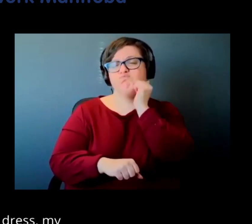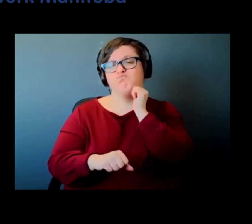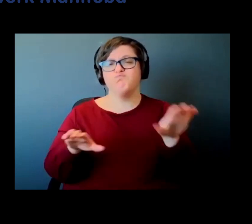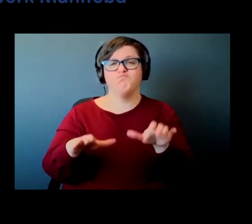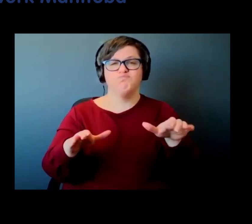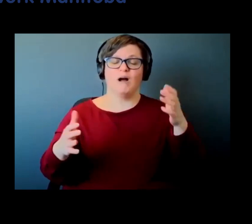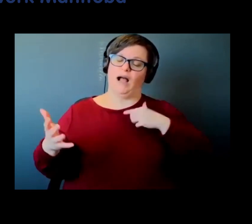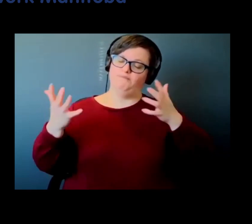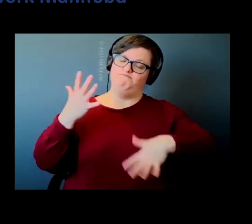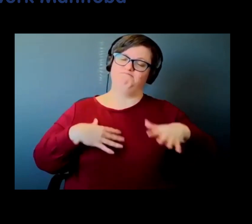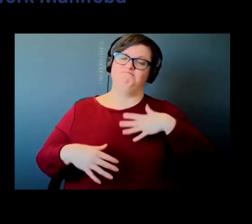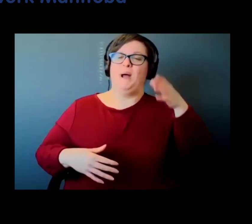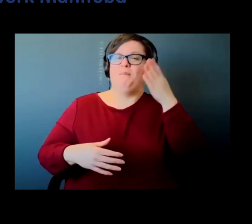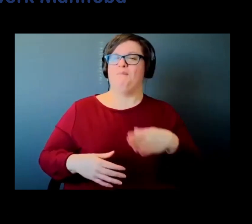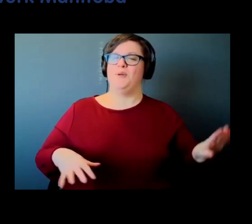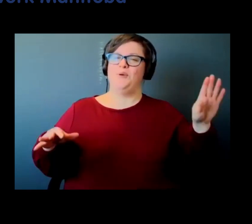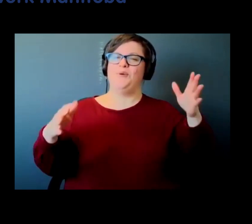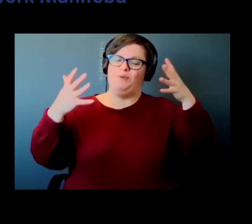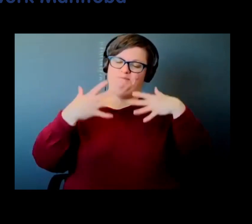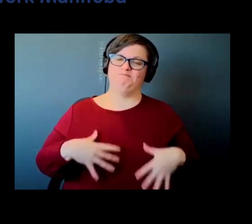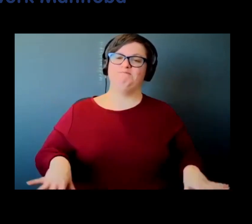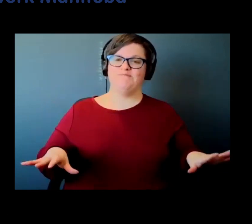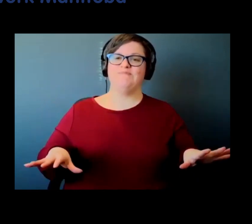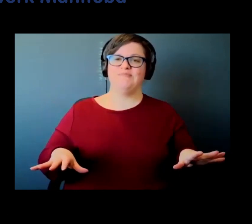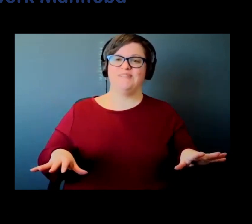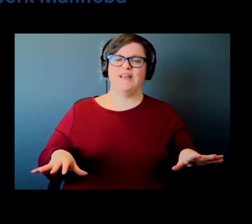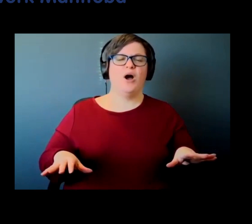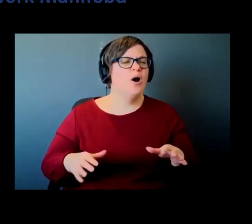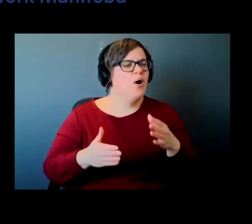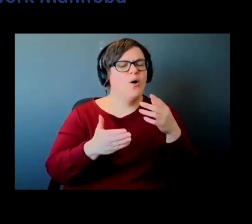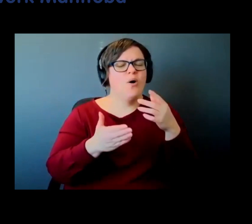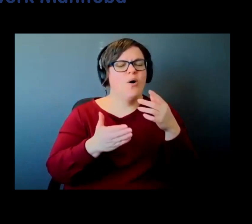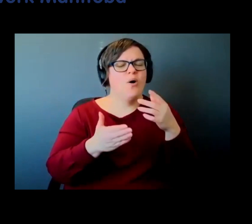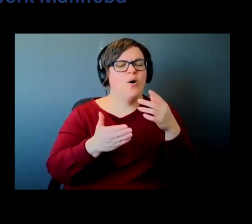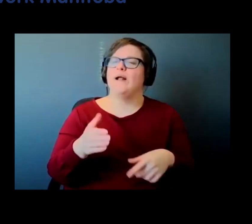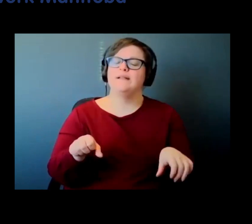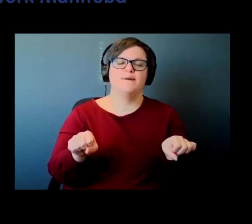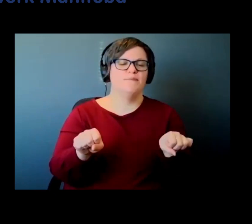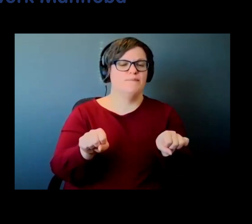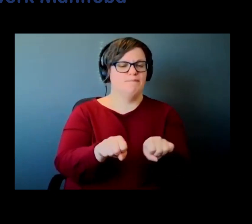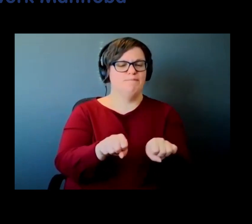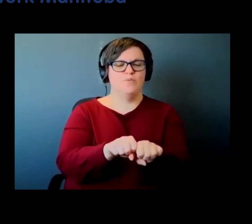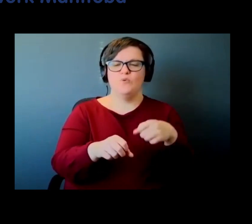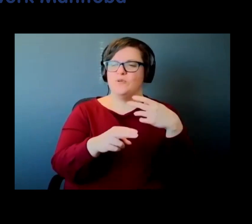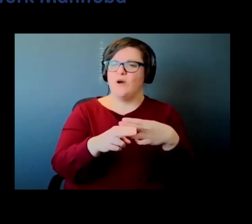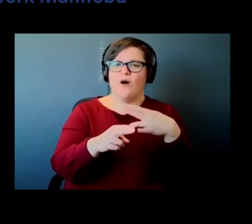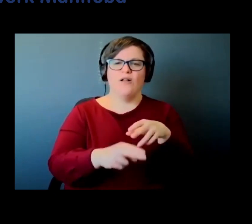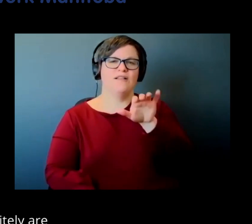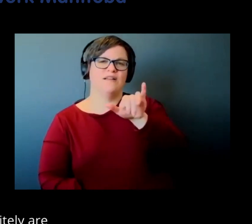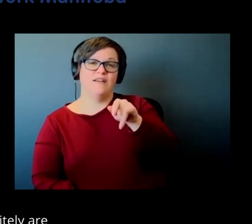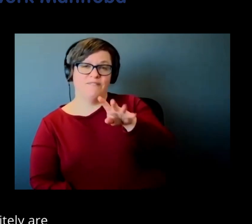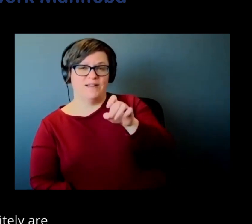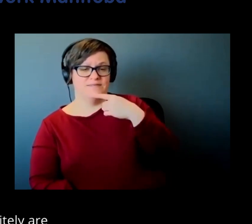gown, which I accessorize with my what are those boots called? Your work boots. That's it,